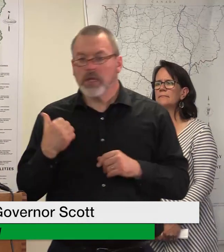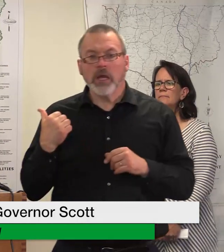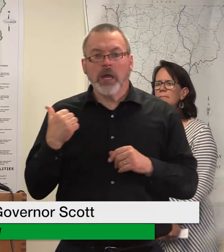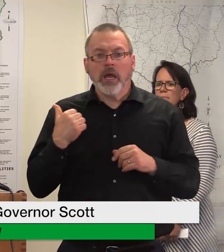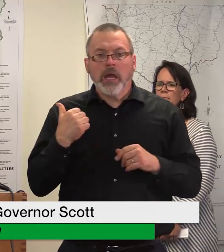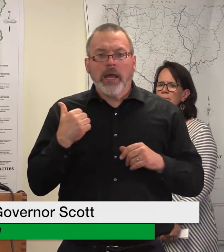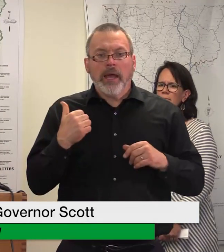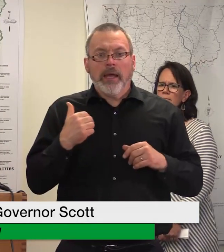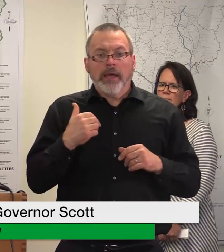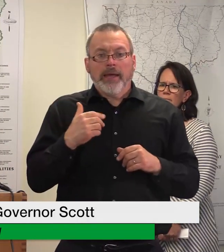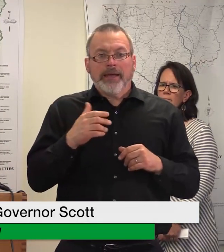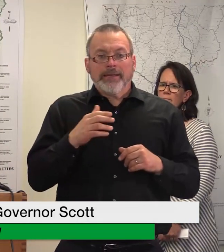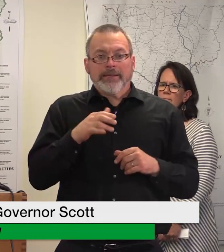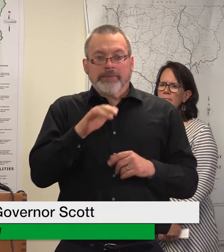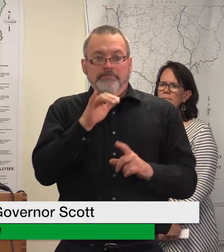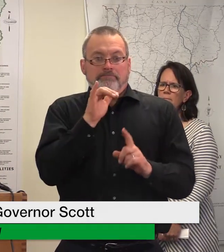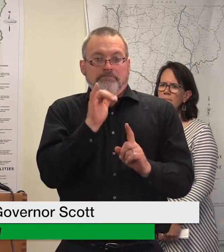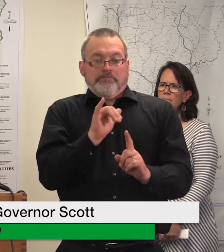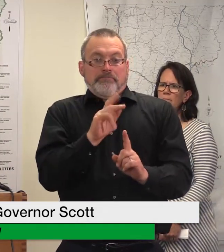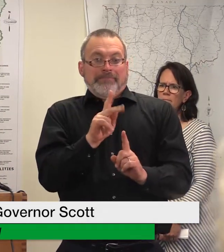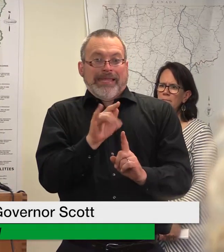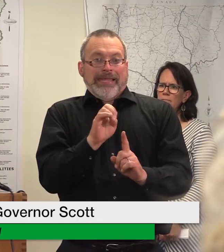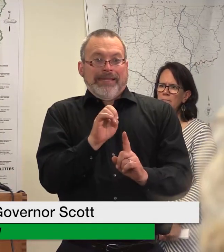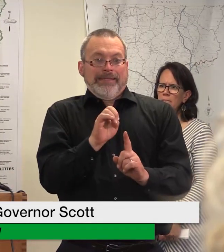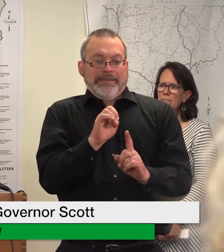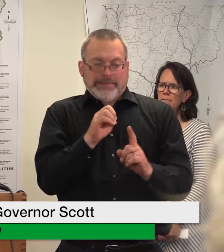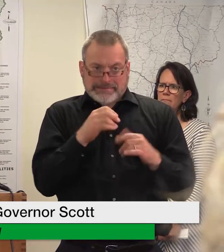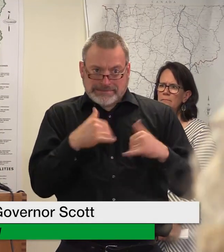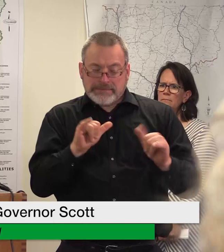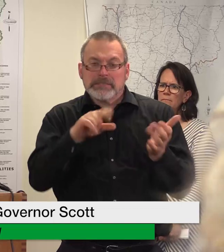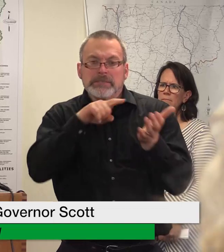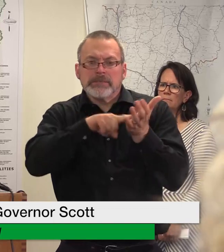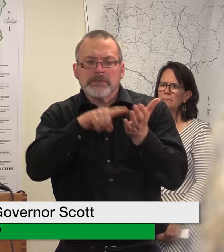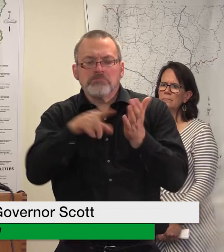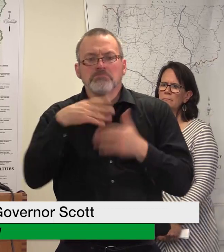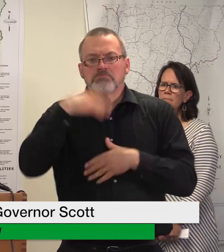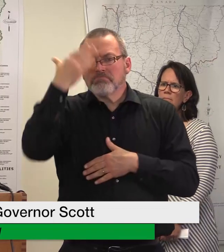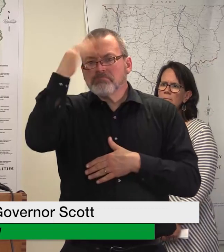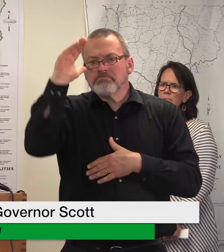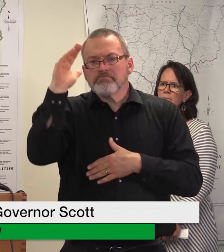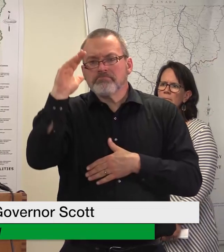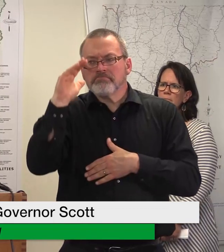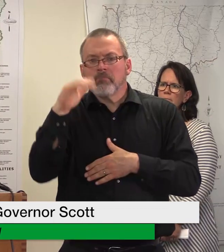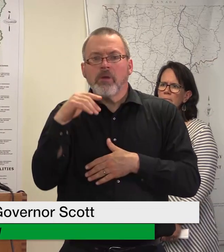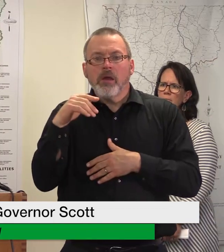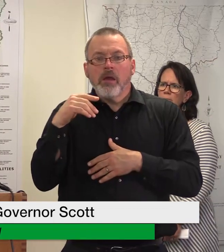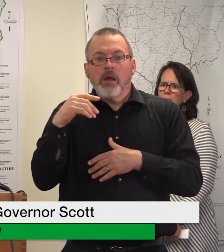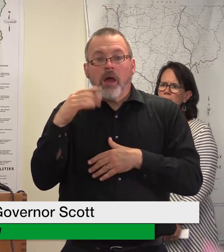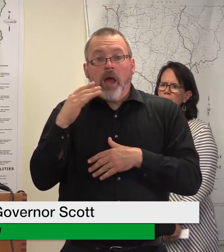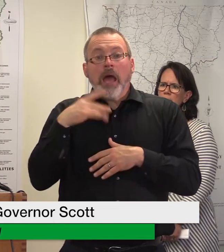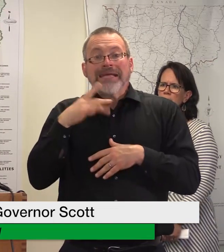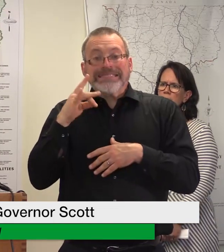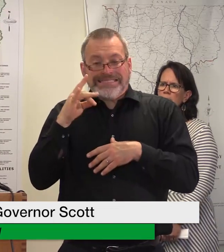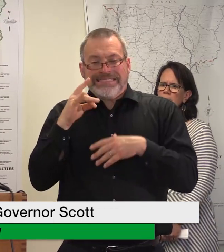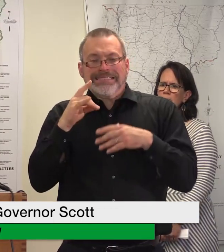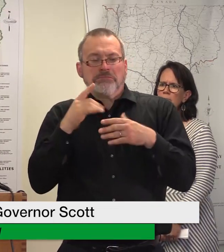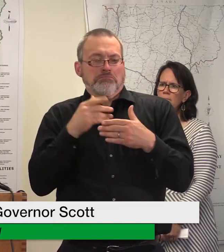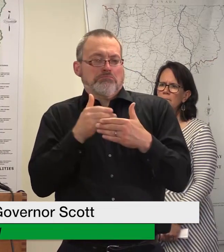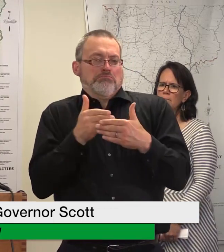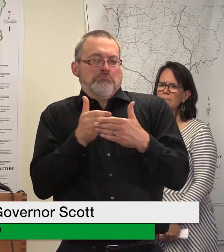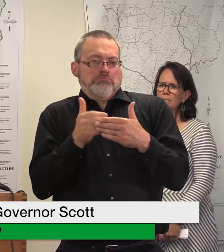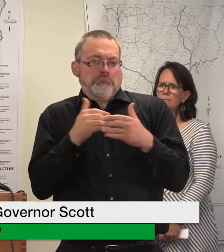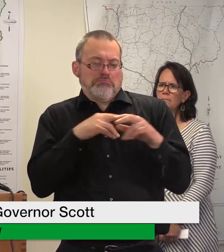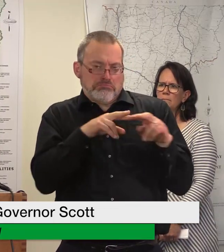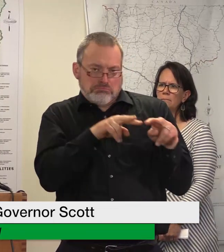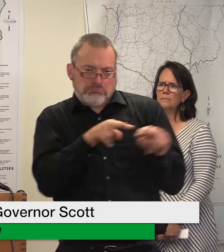I don't know as though the investigation is complete with the I's and the T's dotted, but the preliminary assessment from the evidence on scene was that it